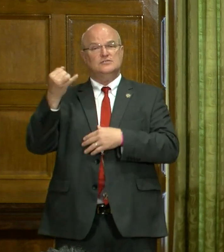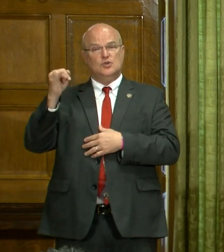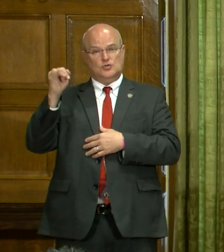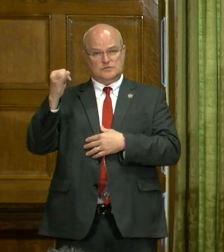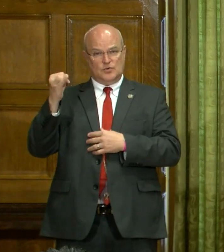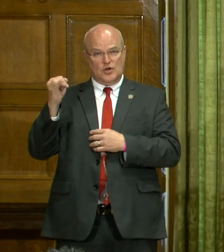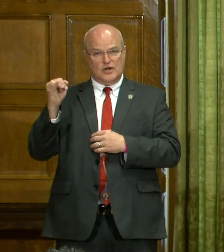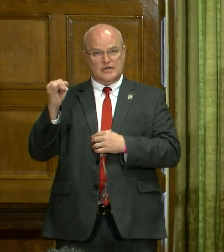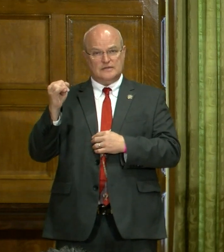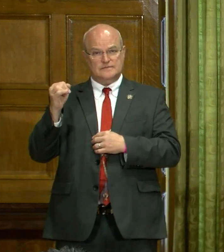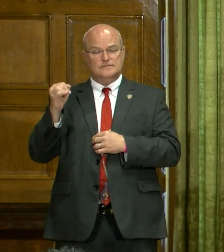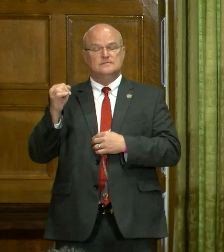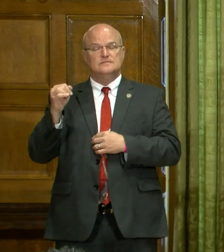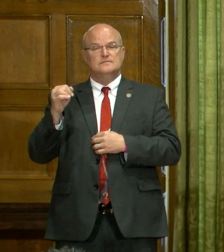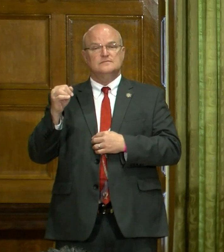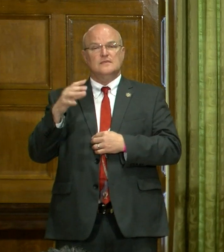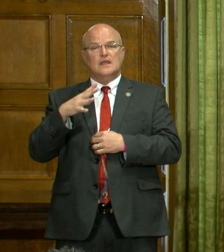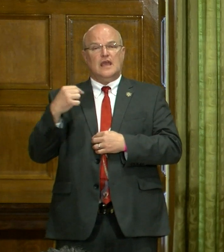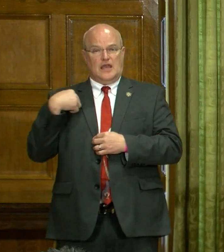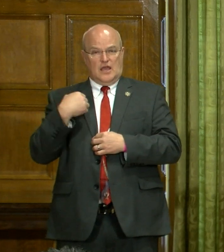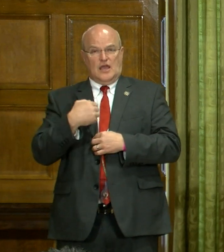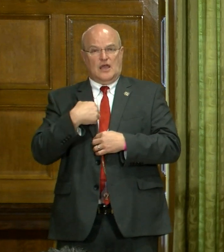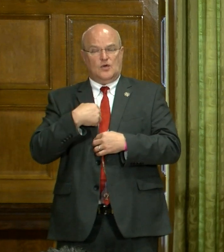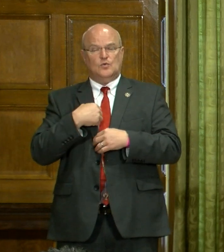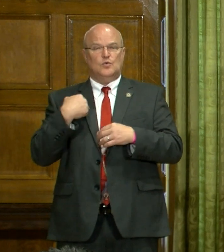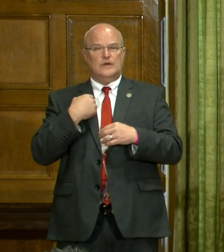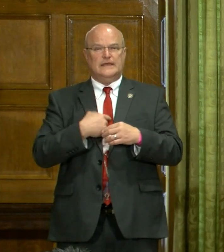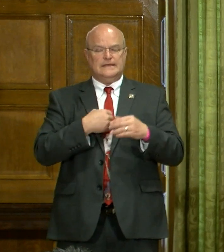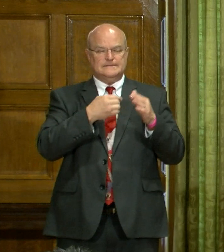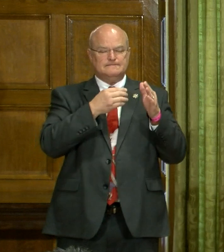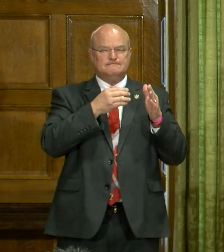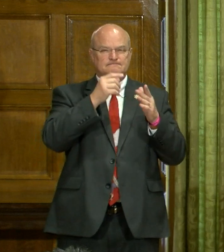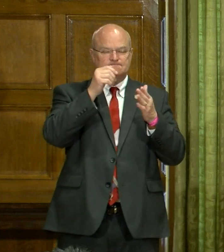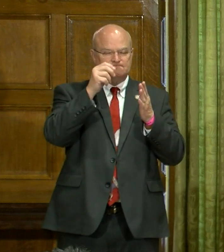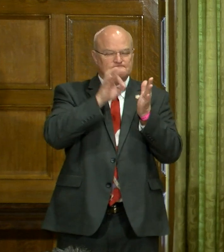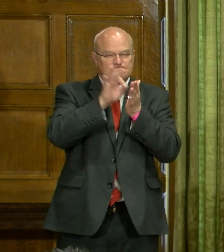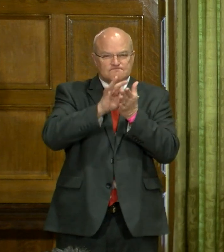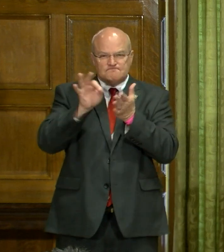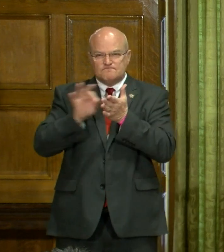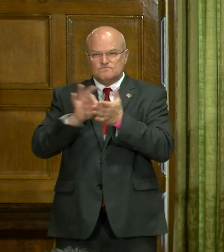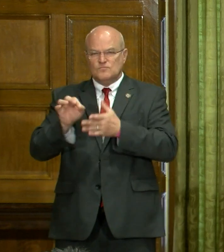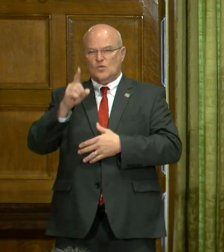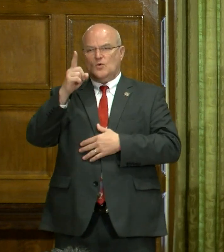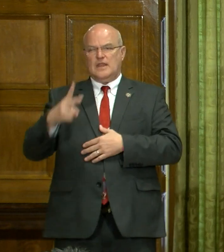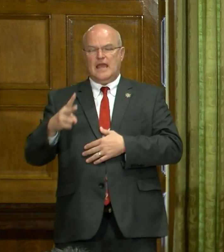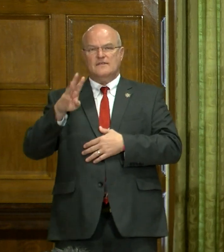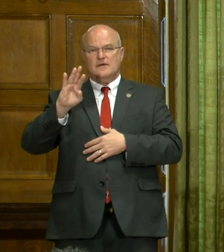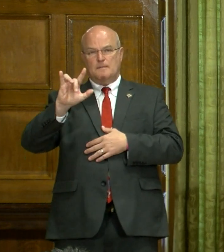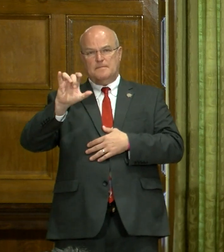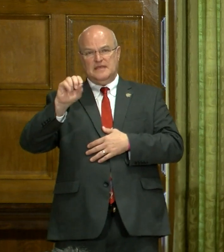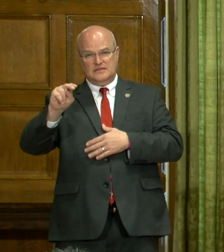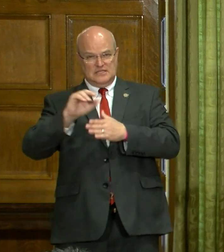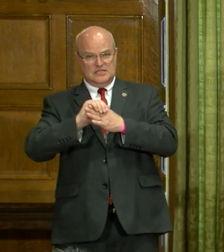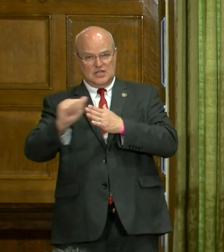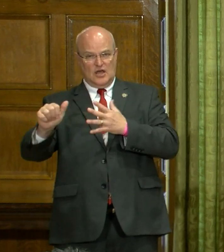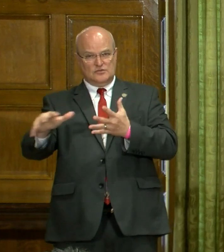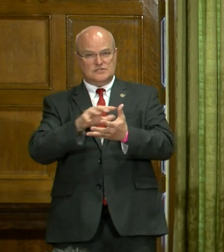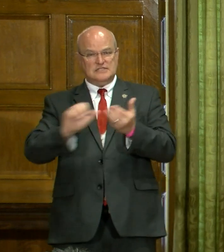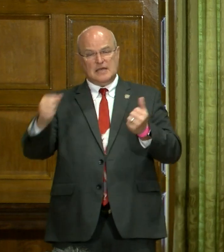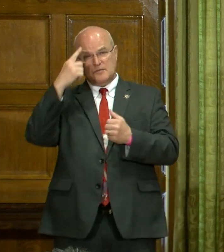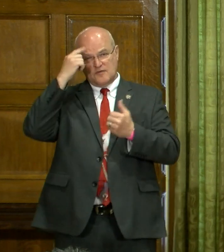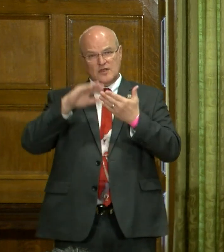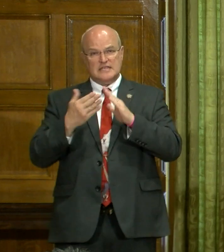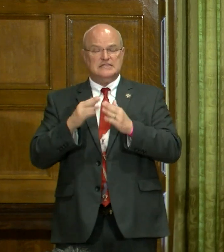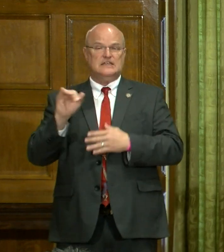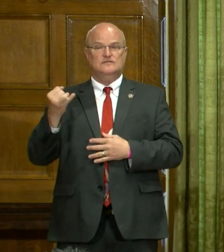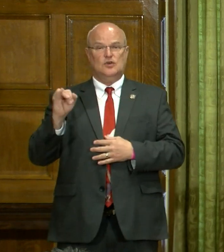Jonesboro severely. We itemized almost $500 million in damages to the